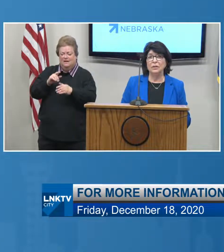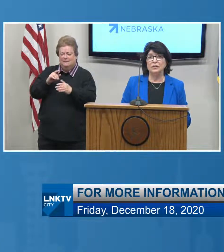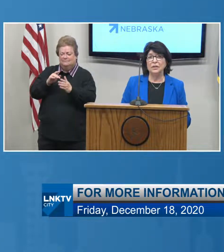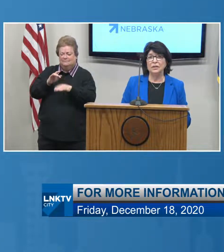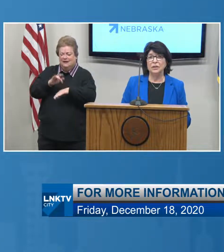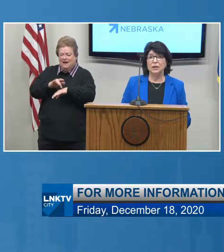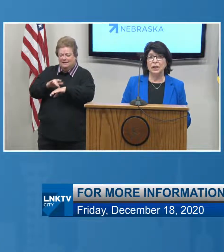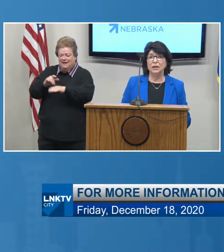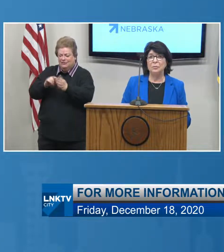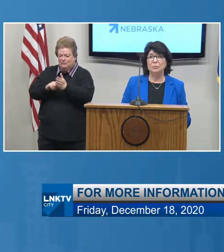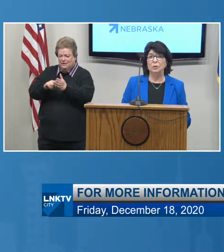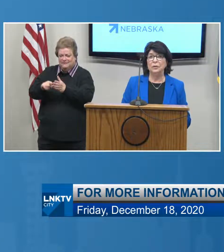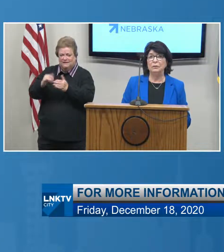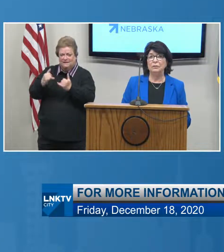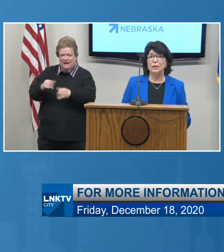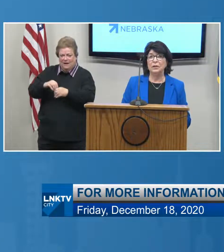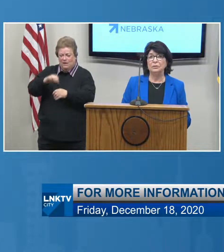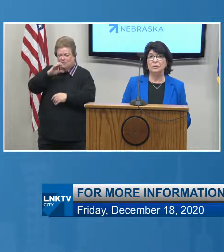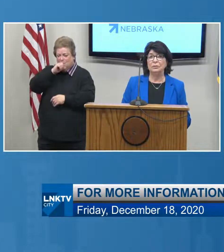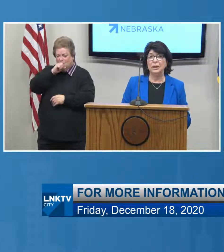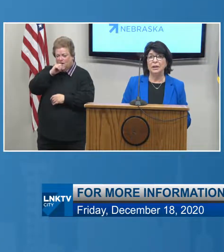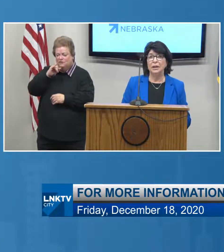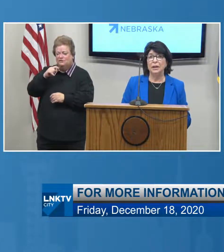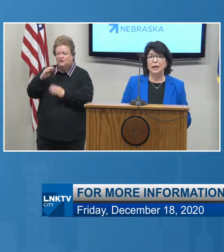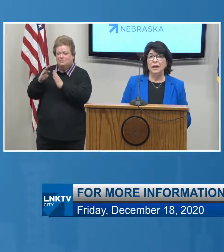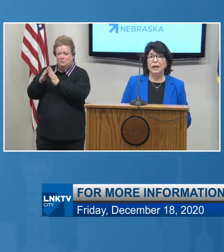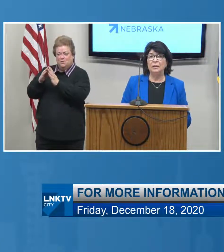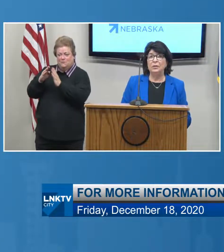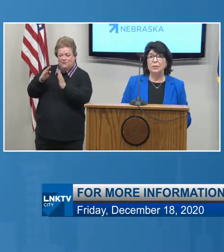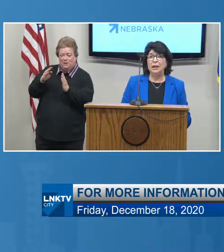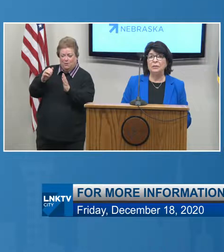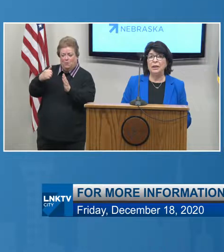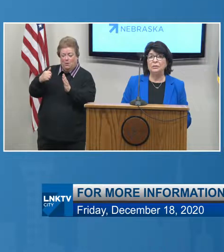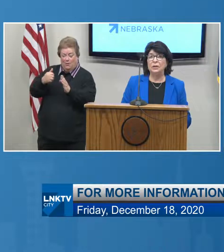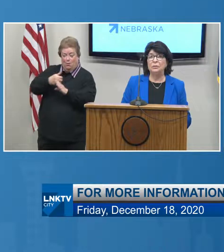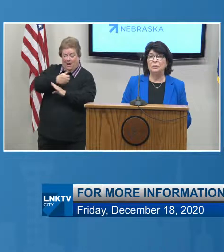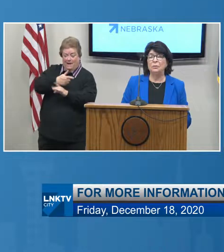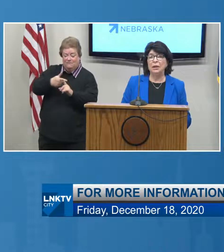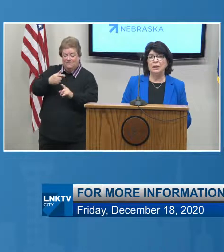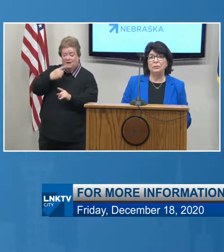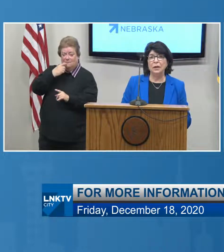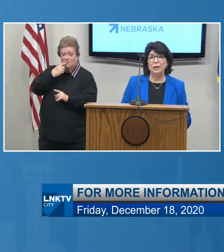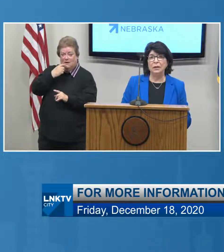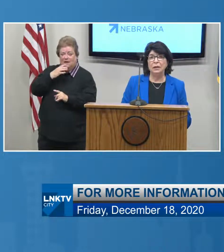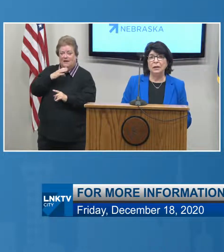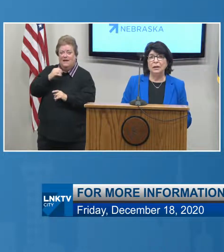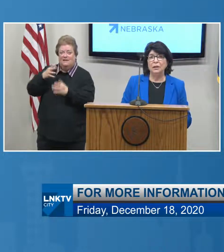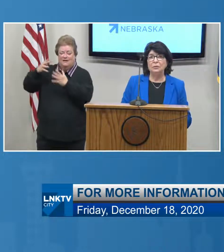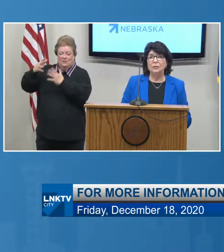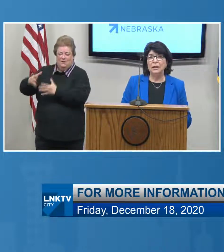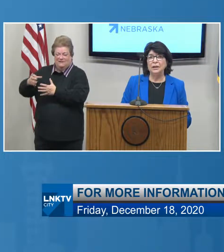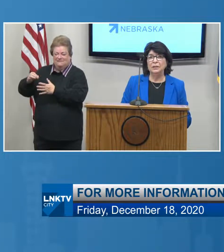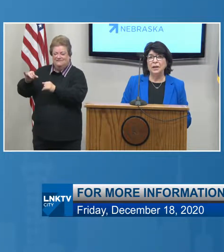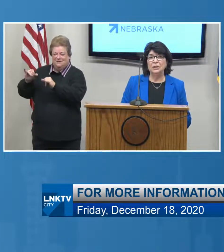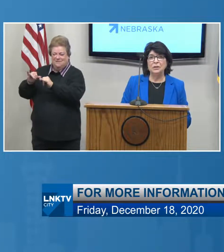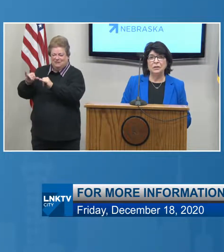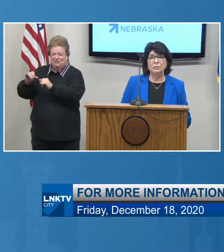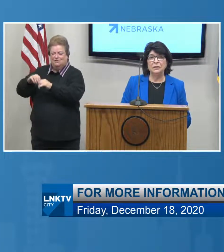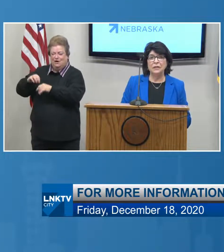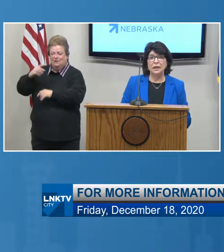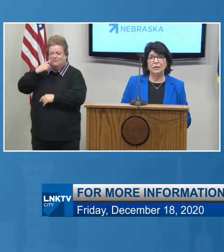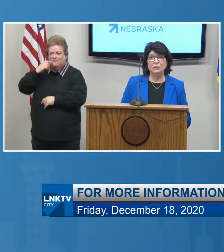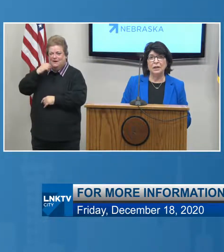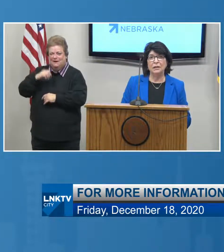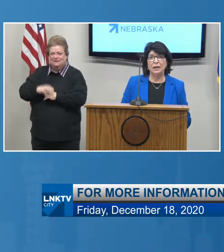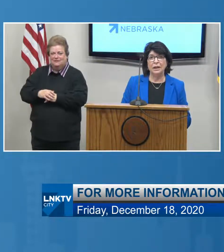the orange section and have been moving farther from the red. And the remaining metrics remain in red. You will find the location of the